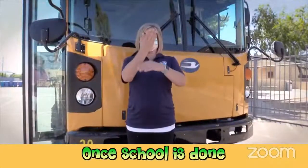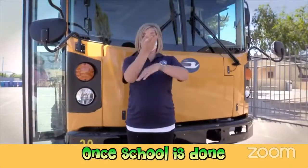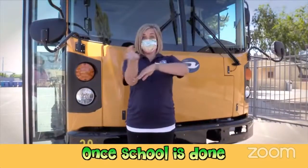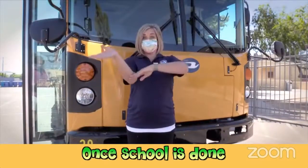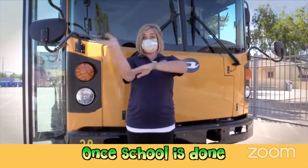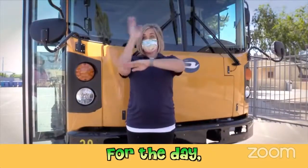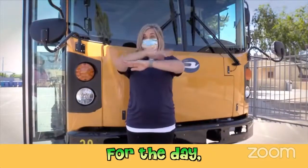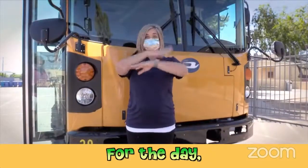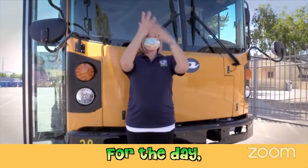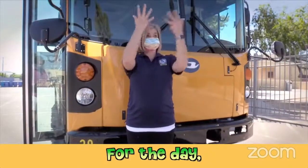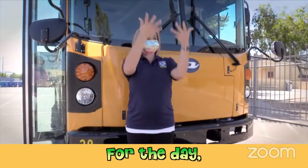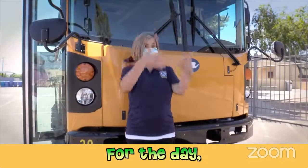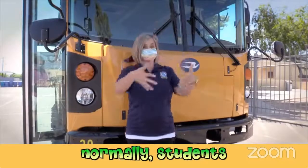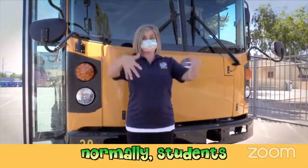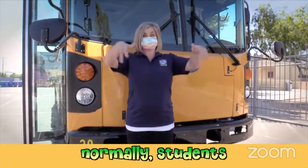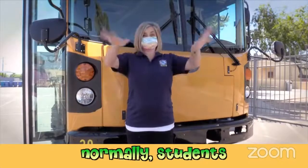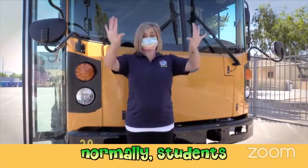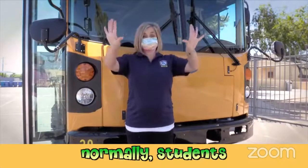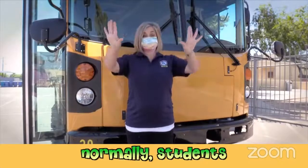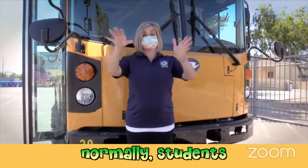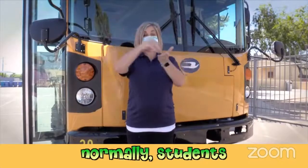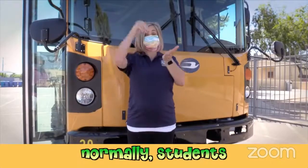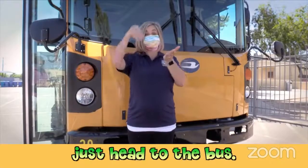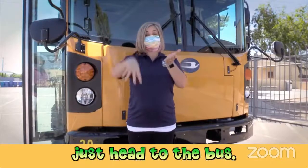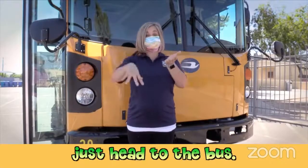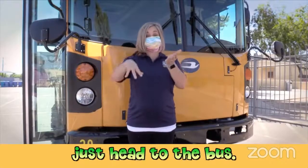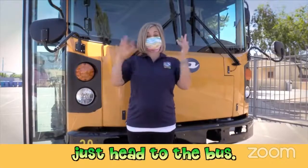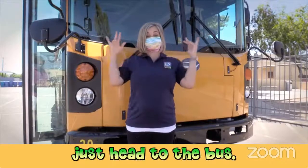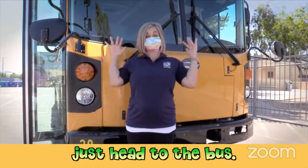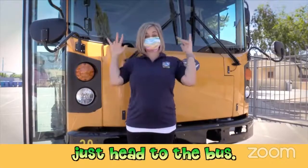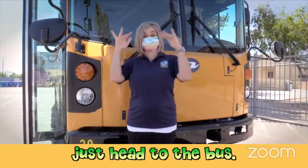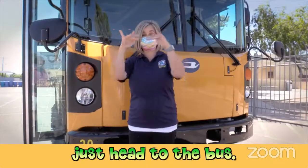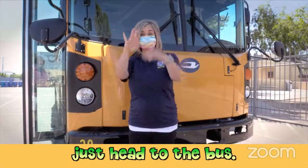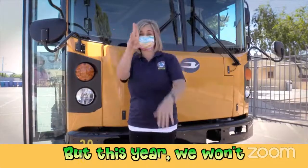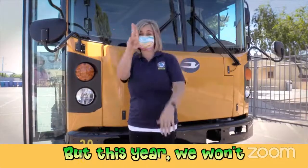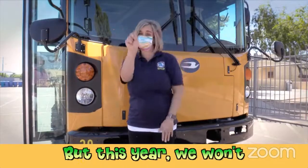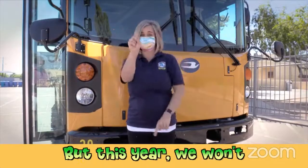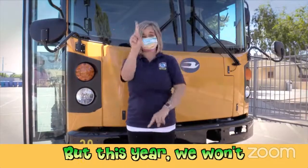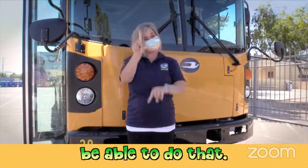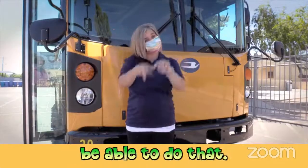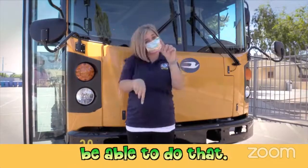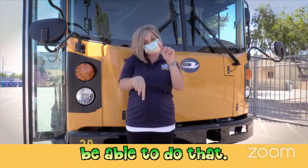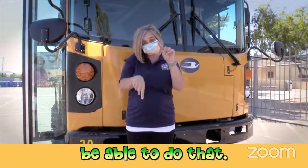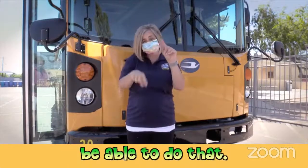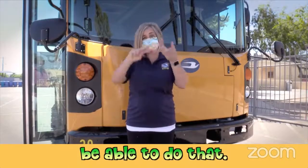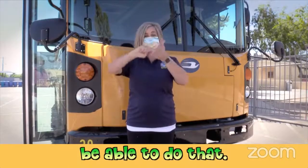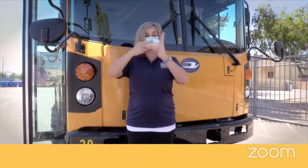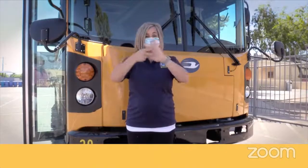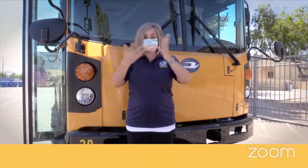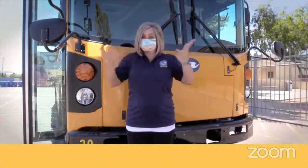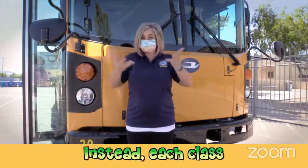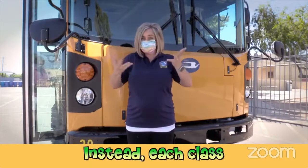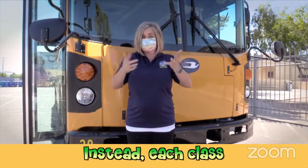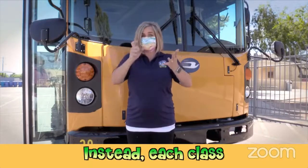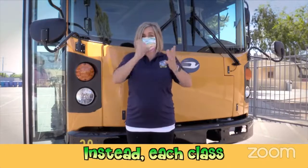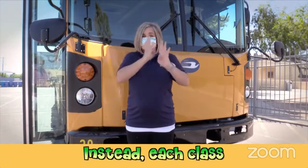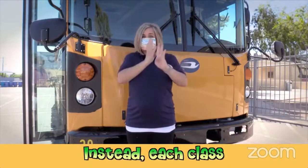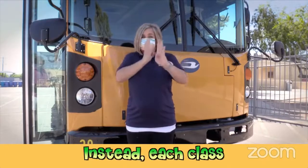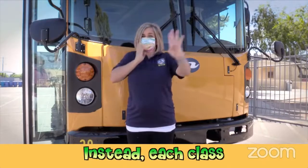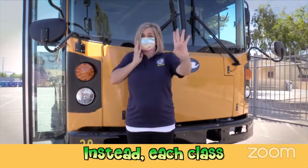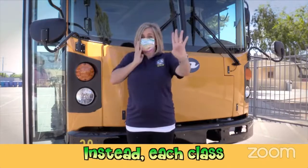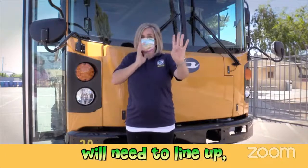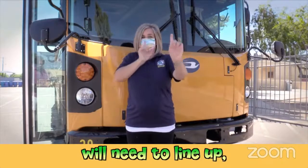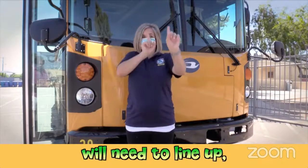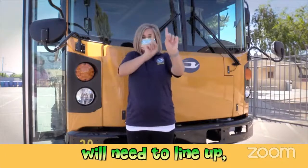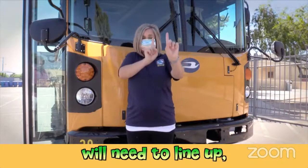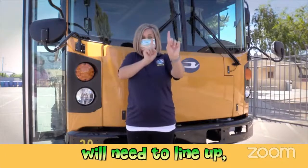Once school is done for the day, normally students just head to the bus, but this year we won't be able to do that. Instead,